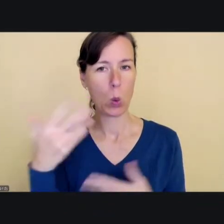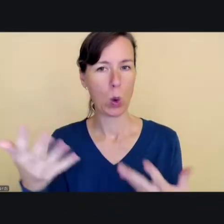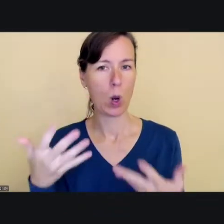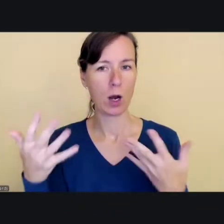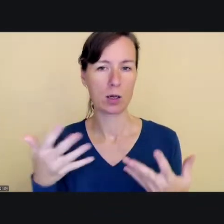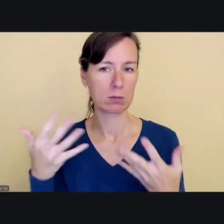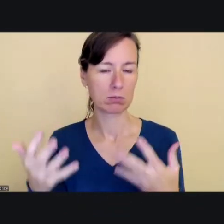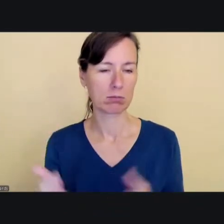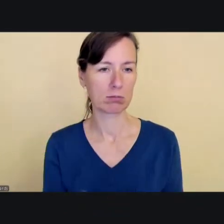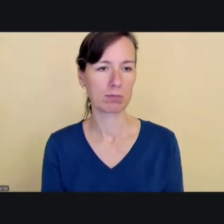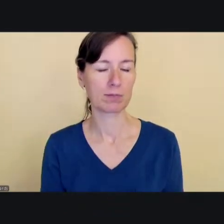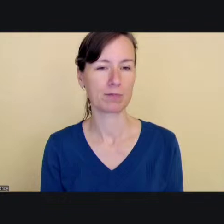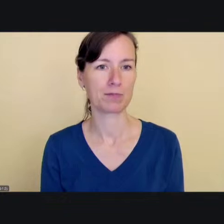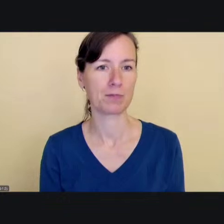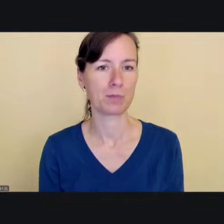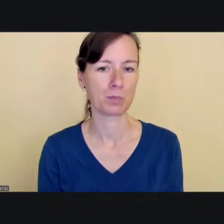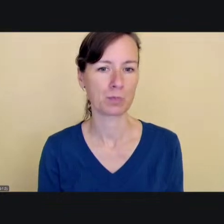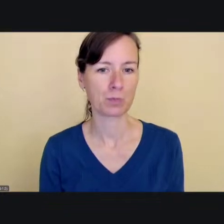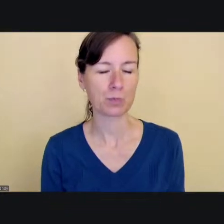for